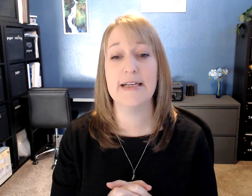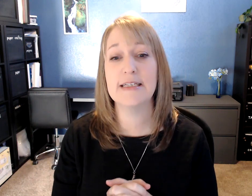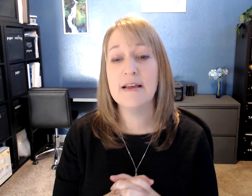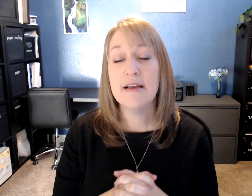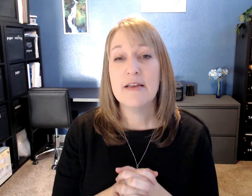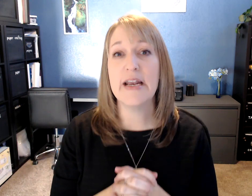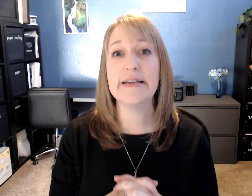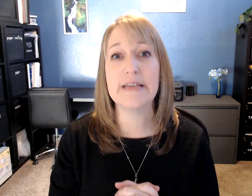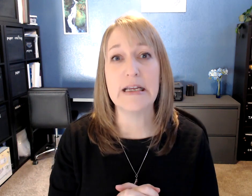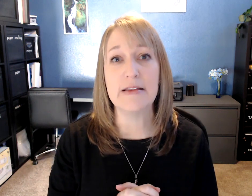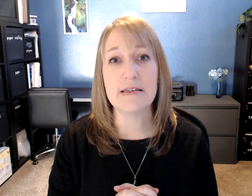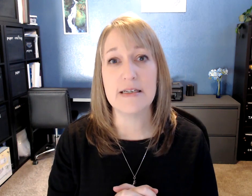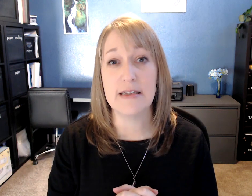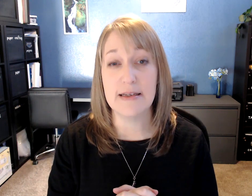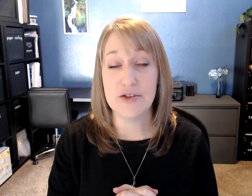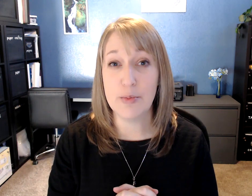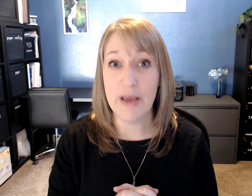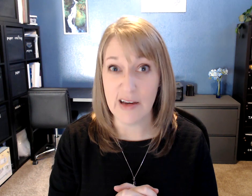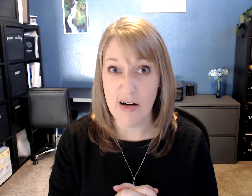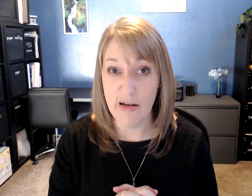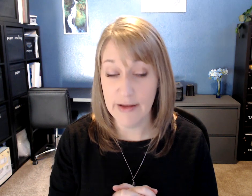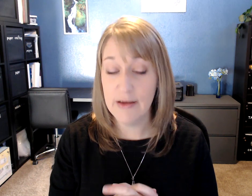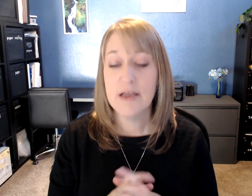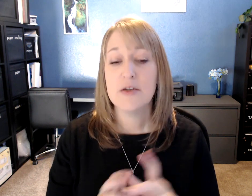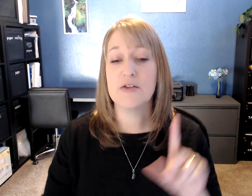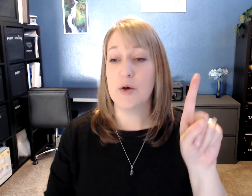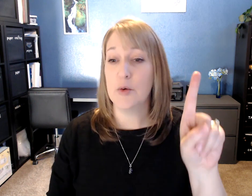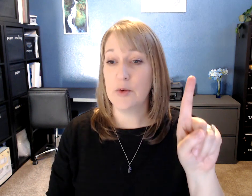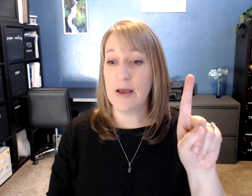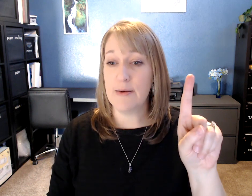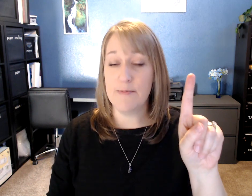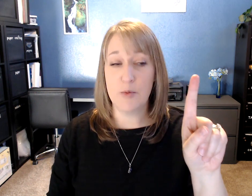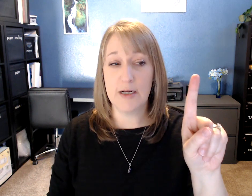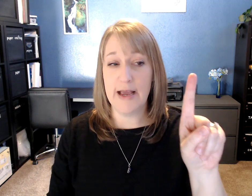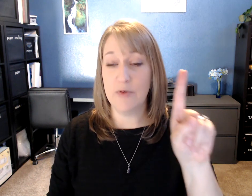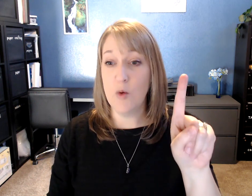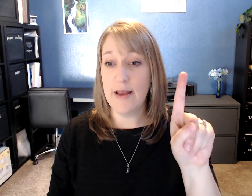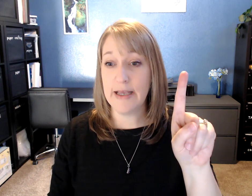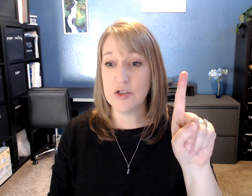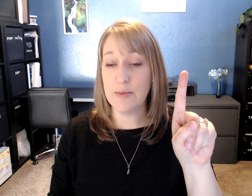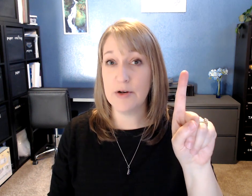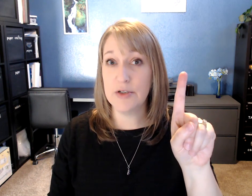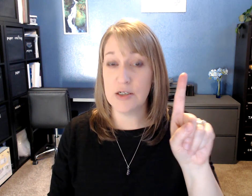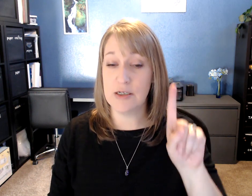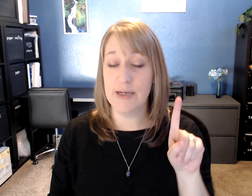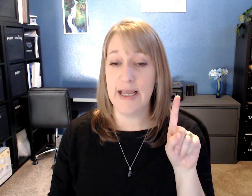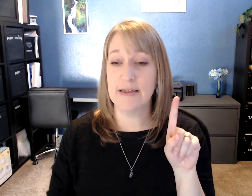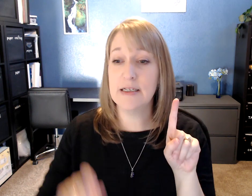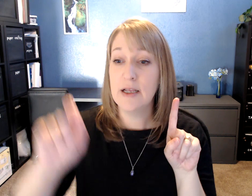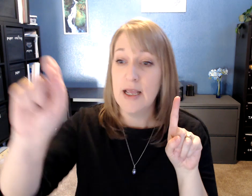right. The next sign in this list is to pick on. So we're going to have a 1 hand shape on our non-dominant hand,